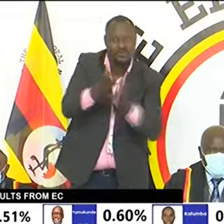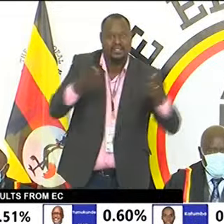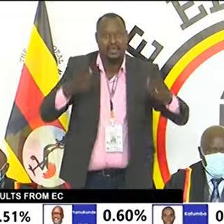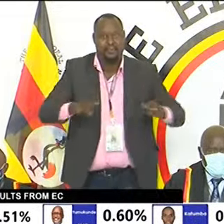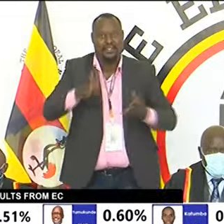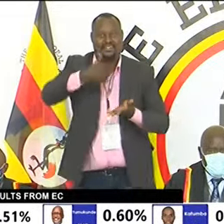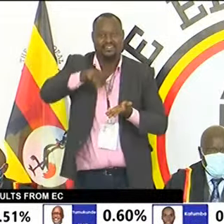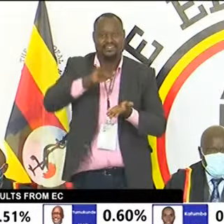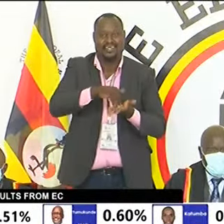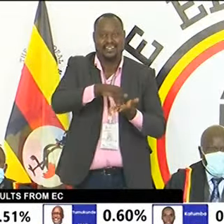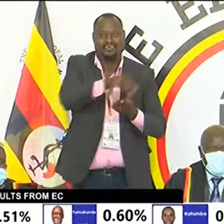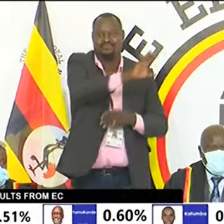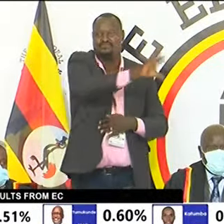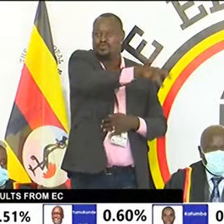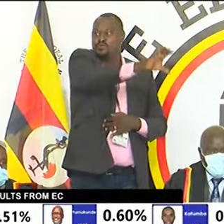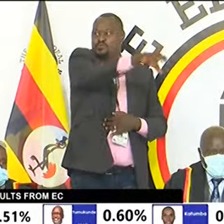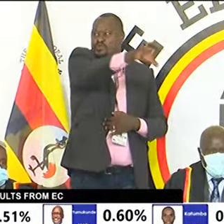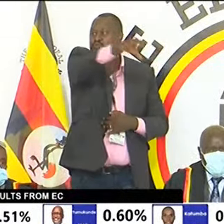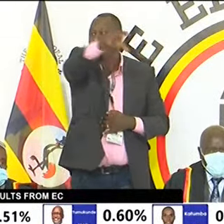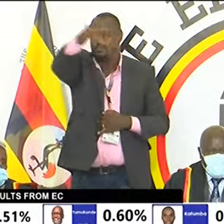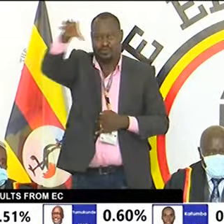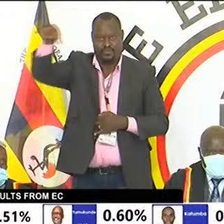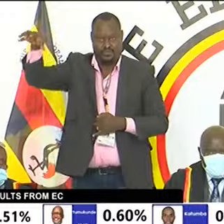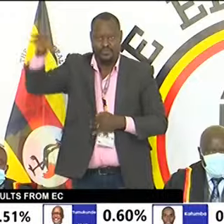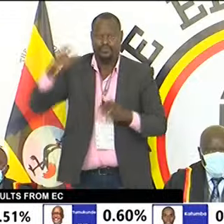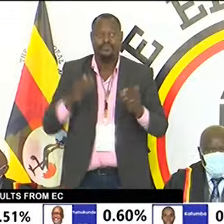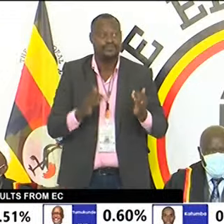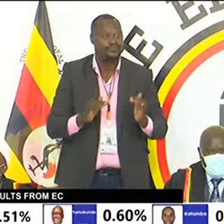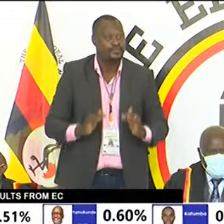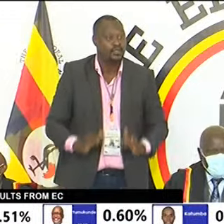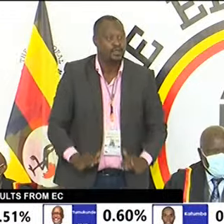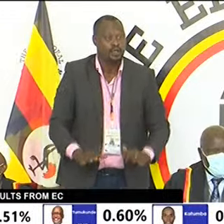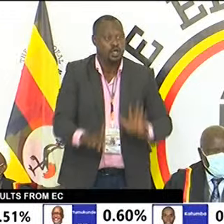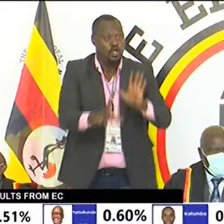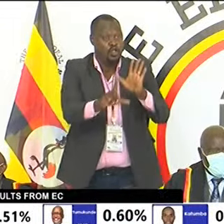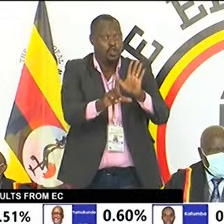station. The law requires us to give